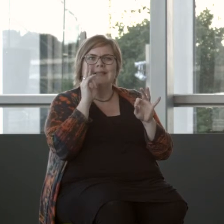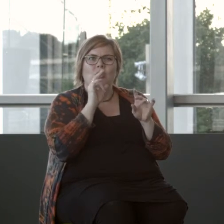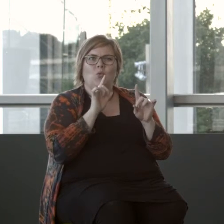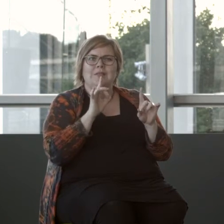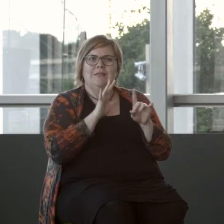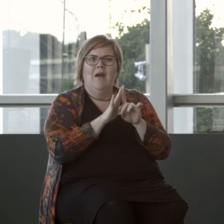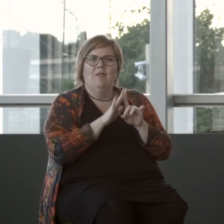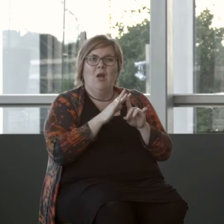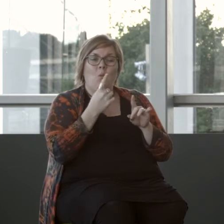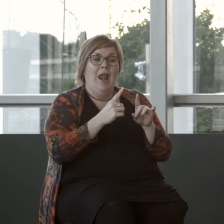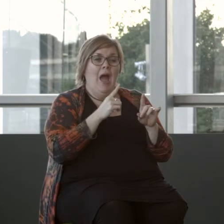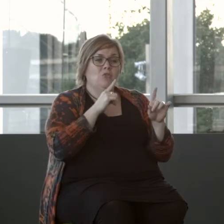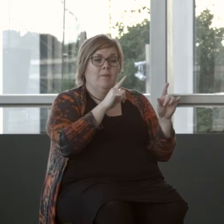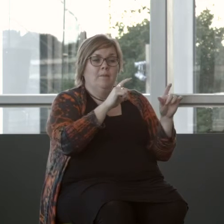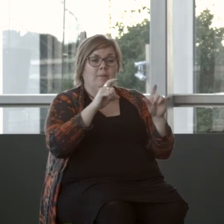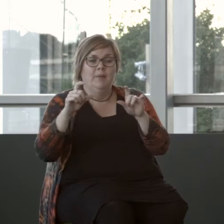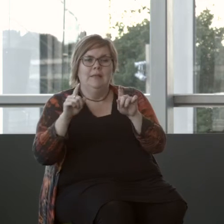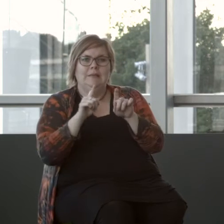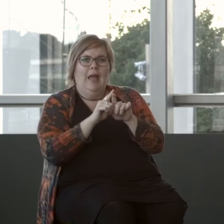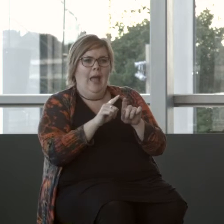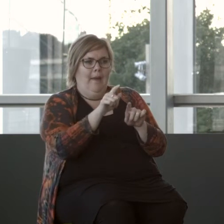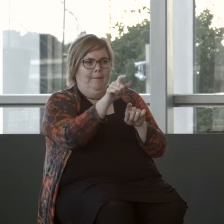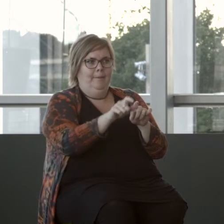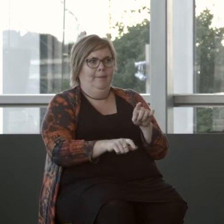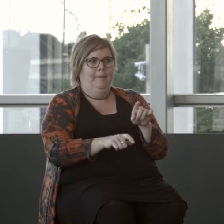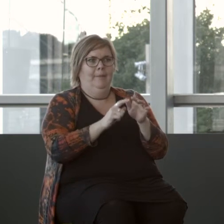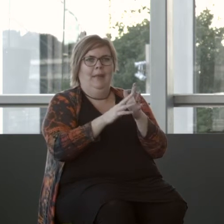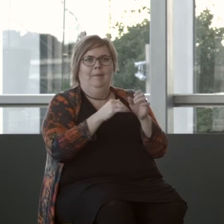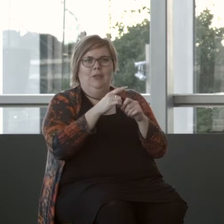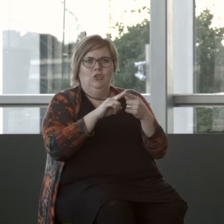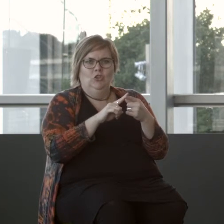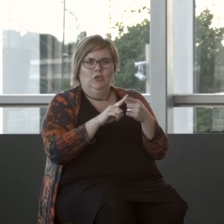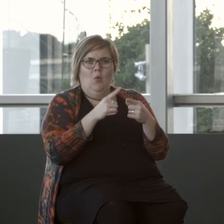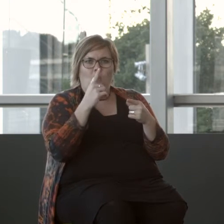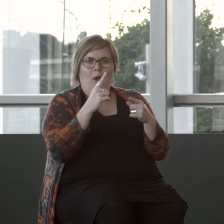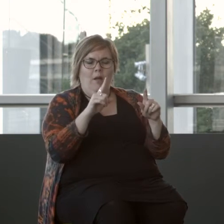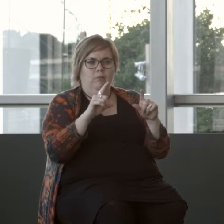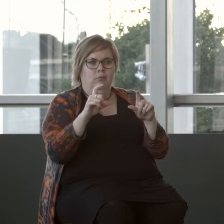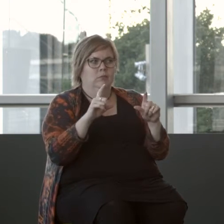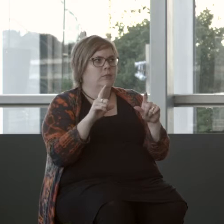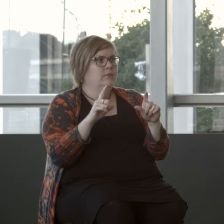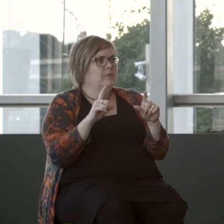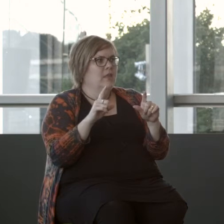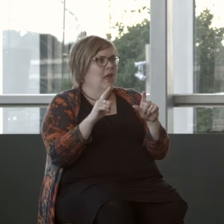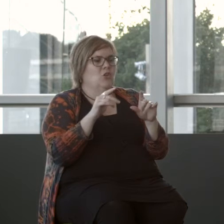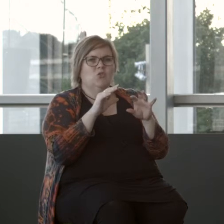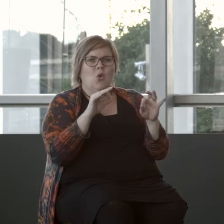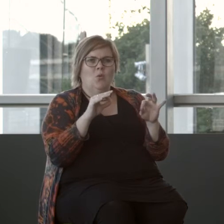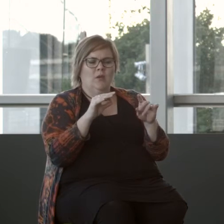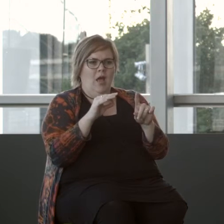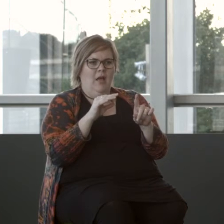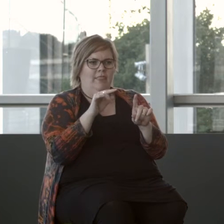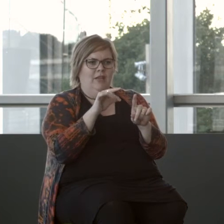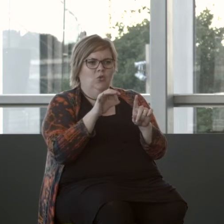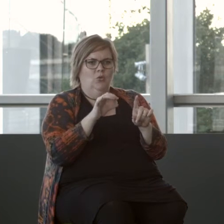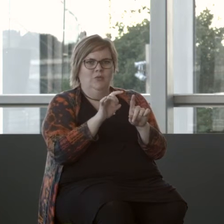taken 100 pictures and of this same image that you're trying to get at, and then you take this one shot and you don't see yourself there